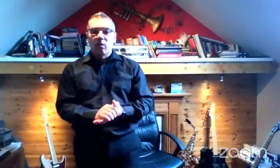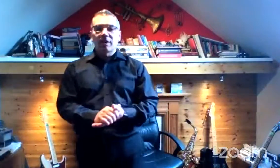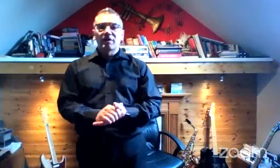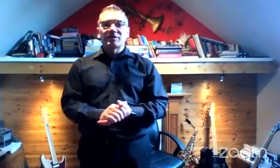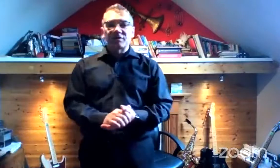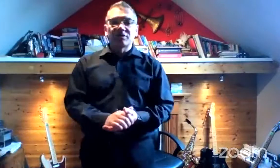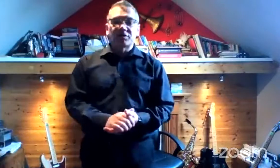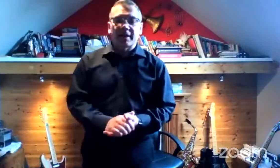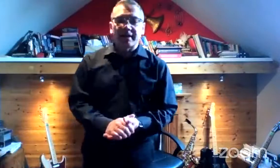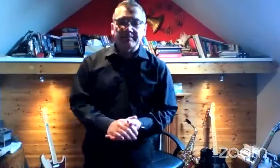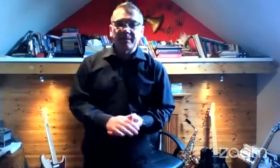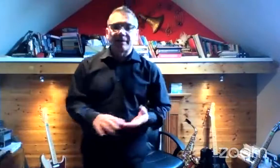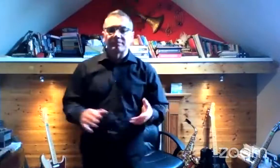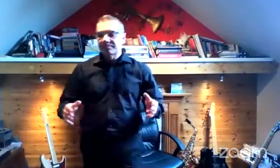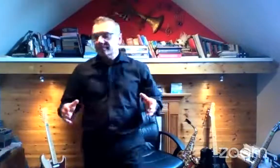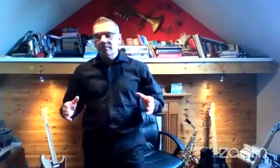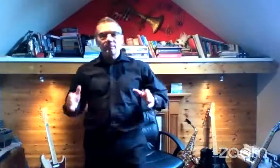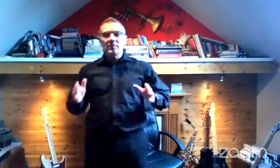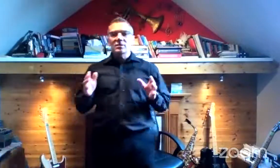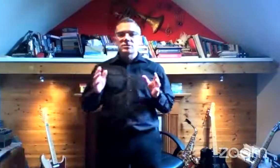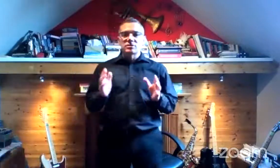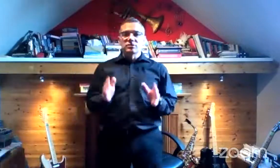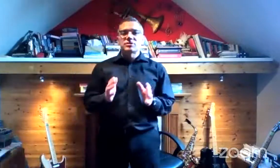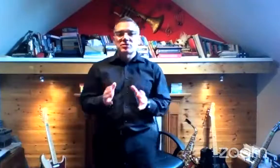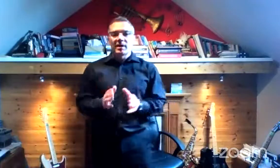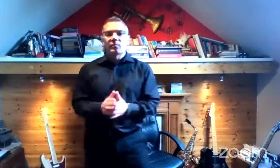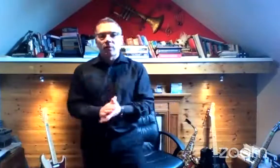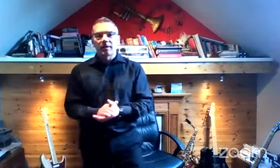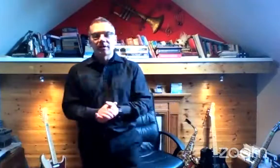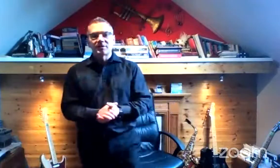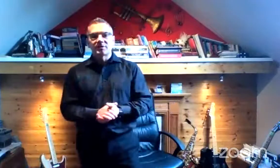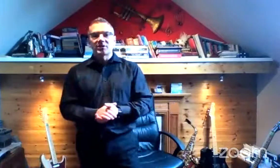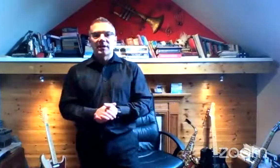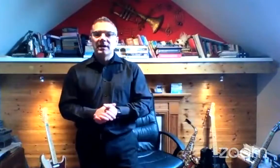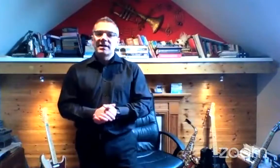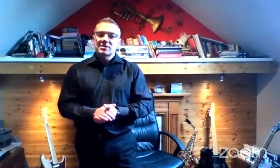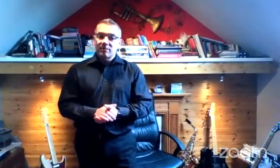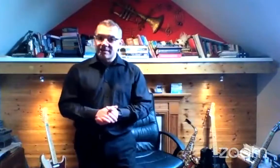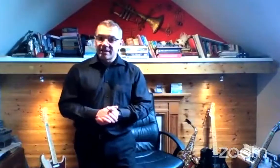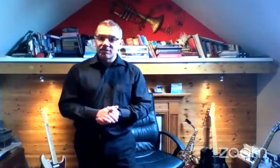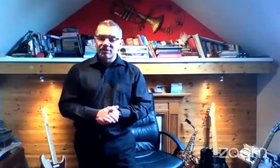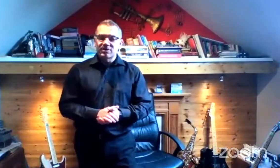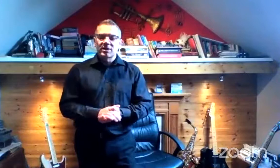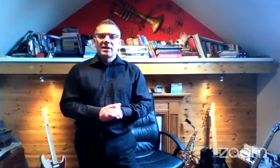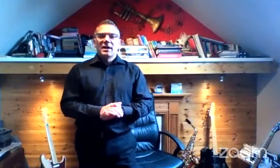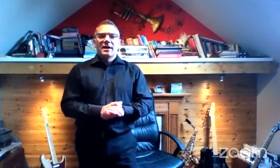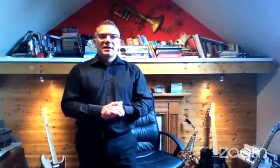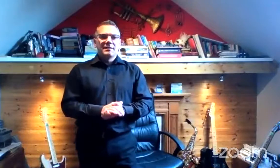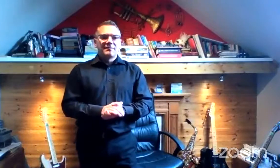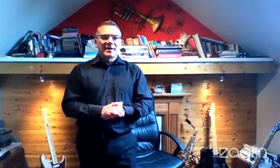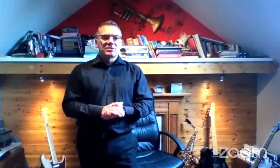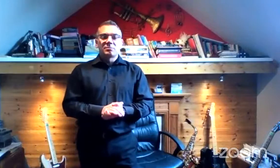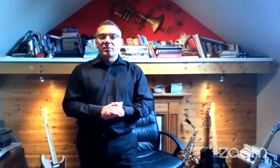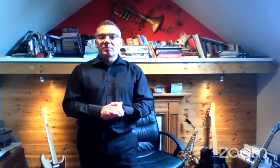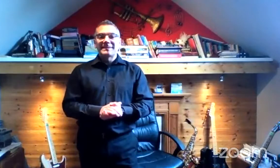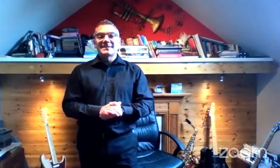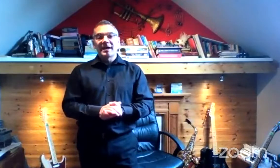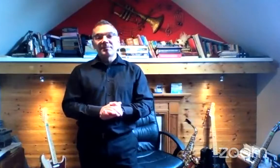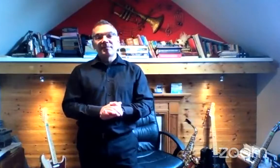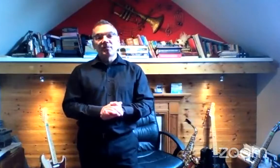Walking on Sunshine. Now, don't try walking on sunshine. It's quite dangerous. In fact, you'd probably die before